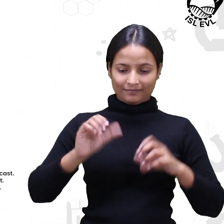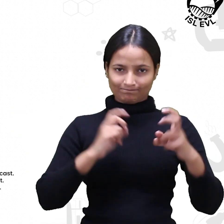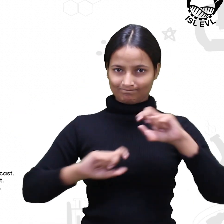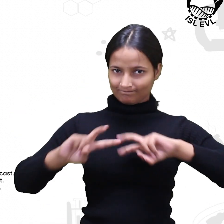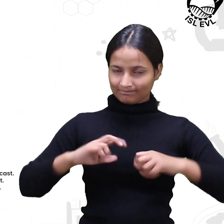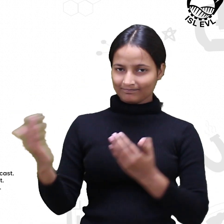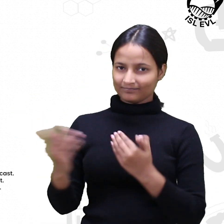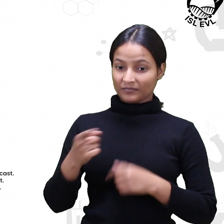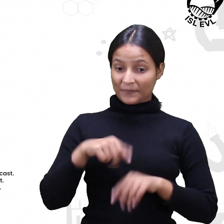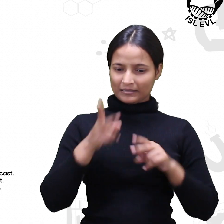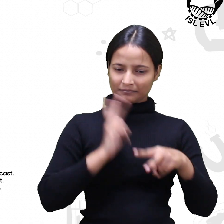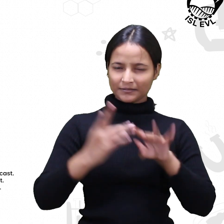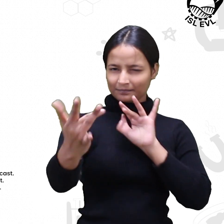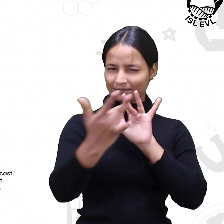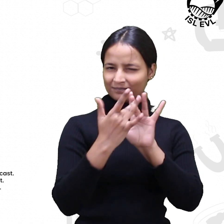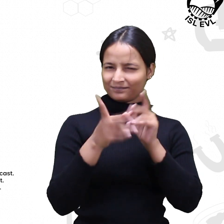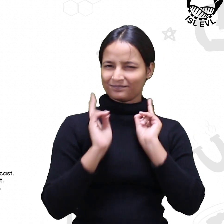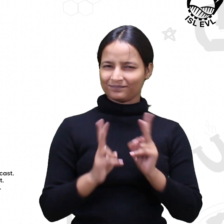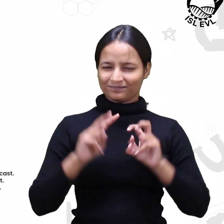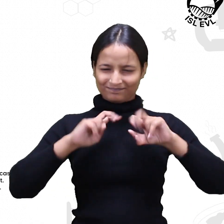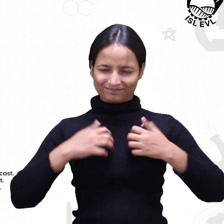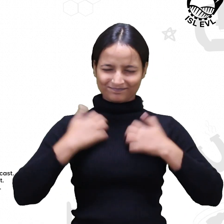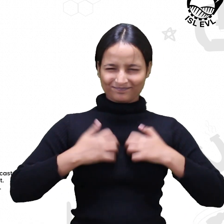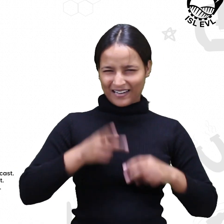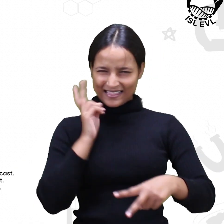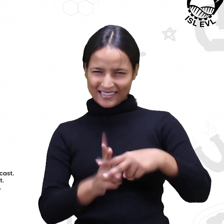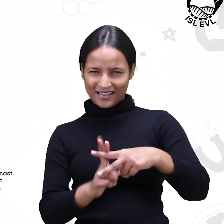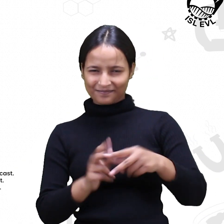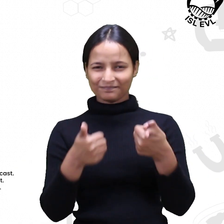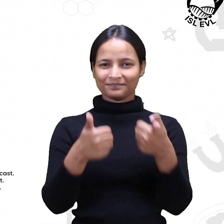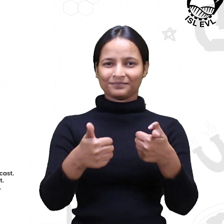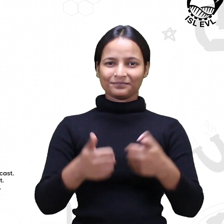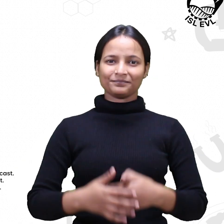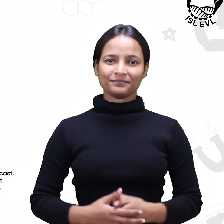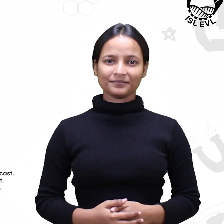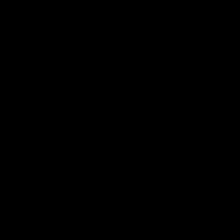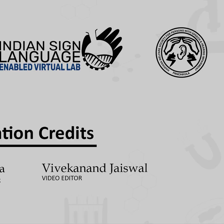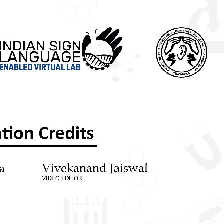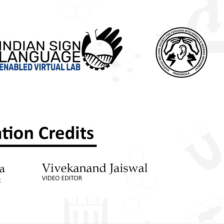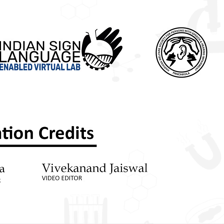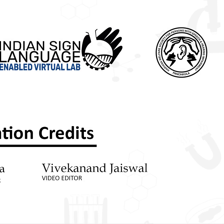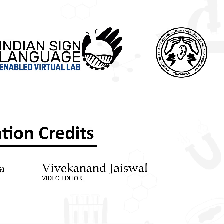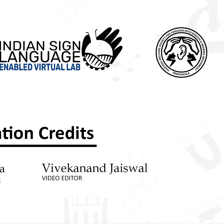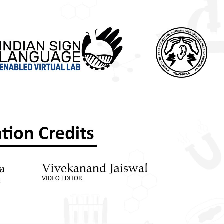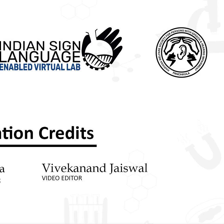Second Outreach Grant. Until next time, till then, stay tuned and stay curious.